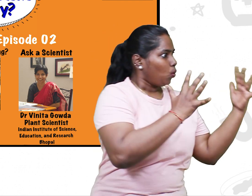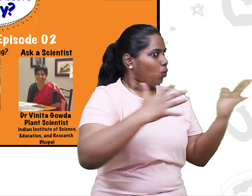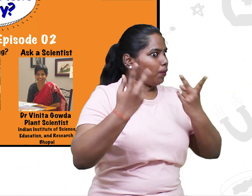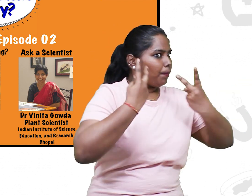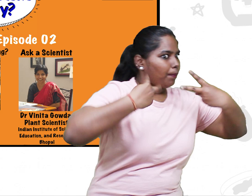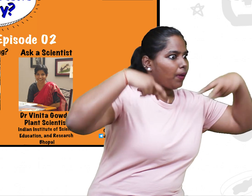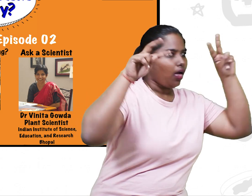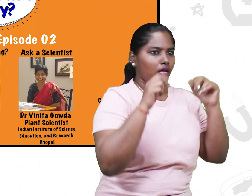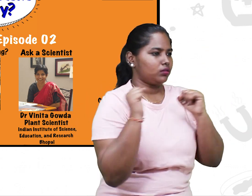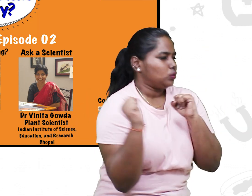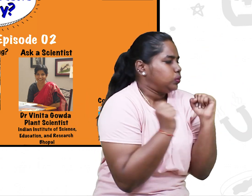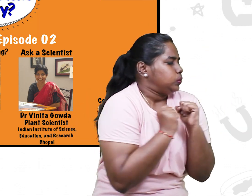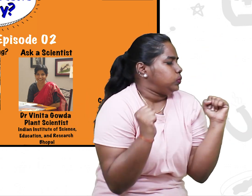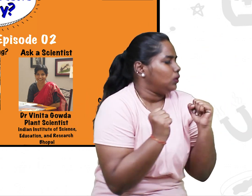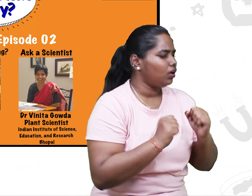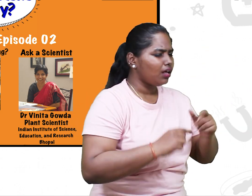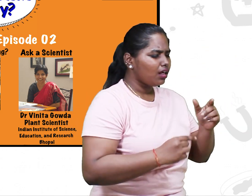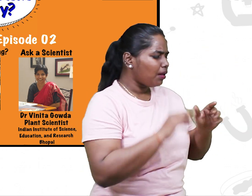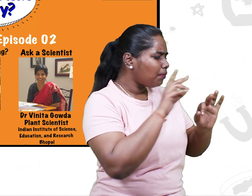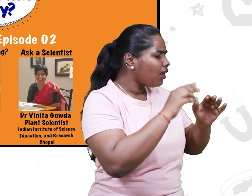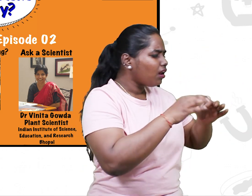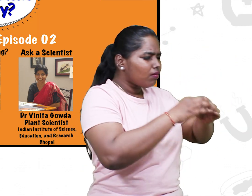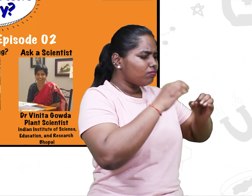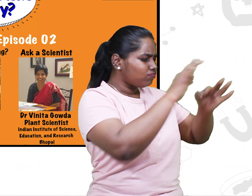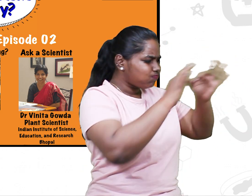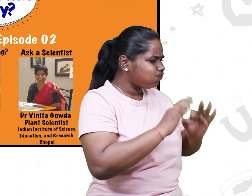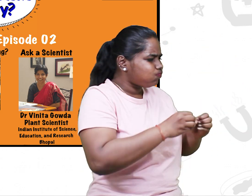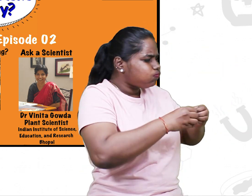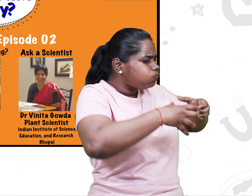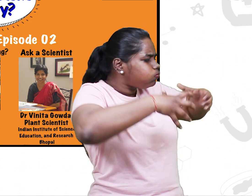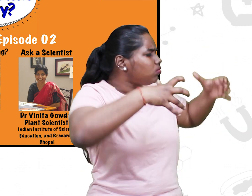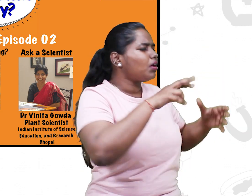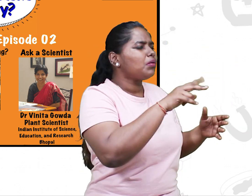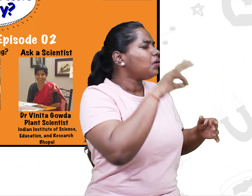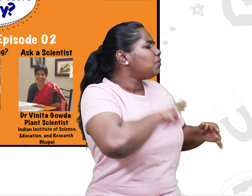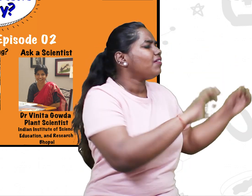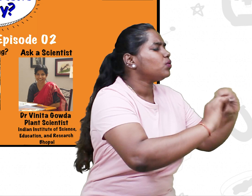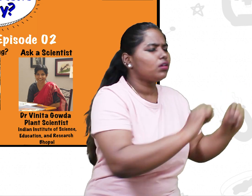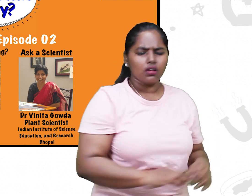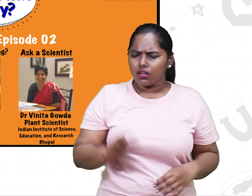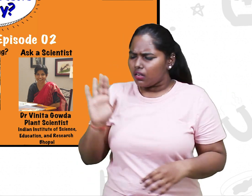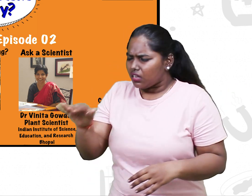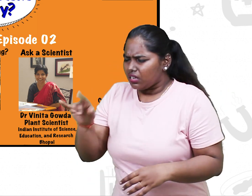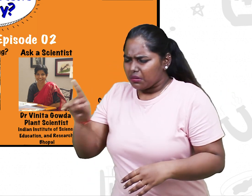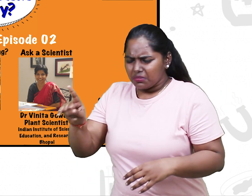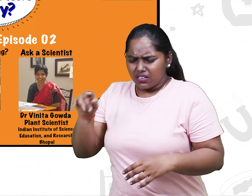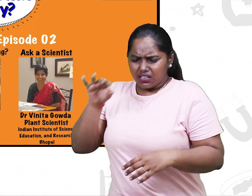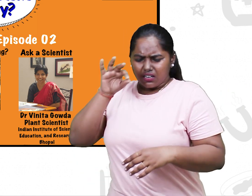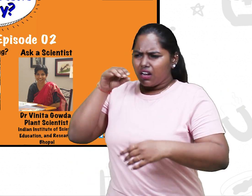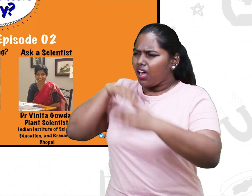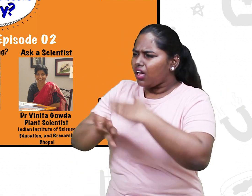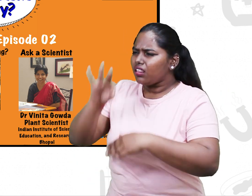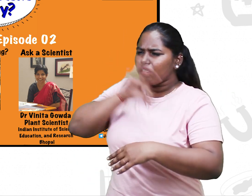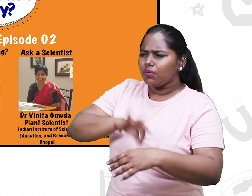it's winter. There's no point in growing now. Okay, so if growing is so much work, then why should trees keep growing